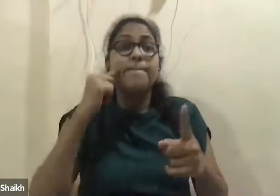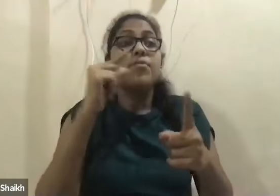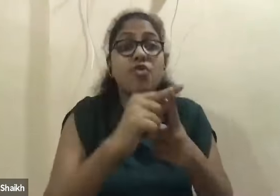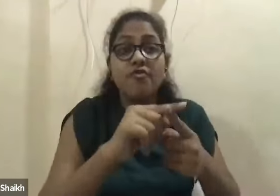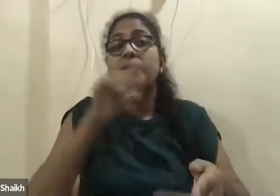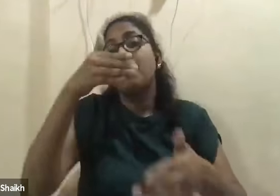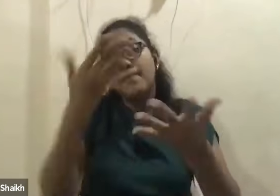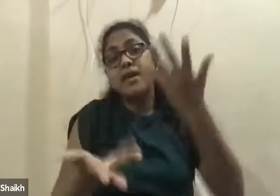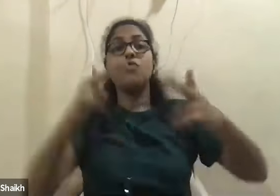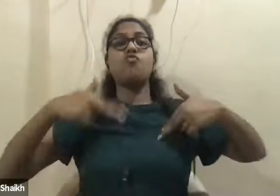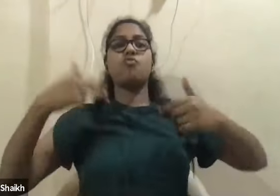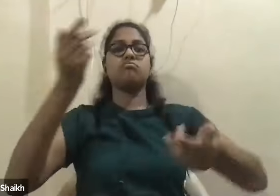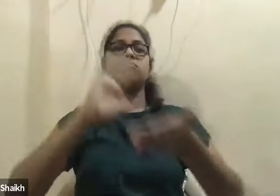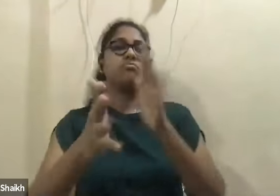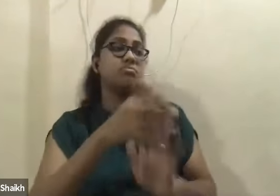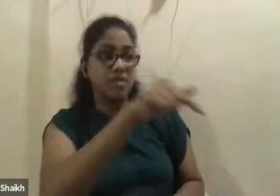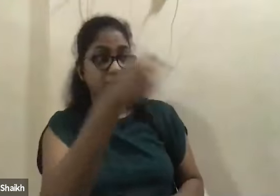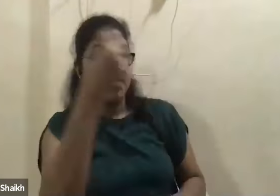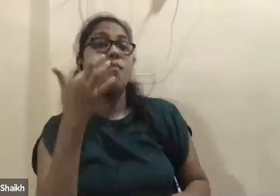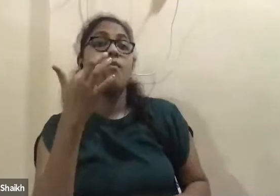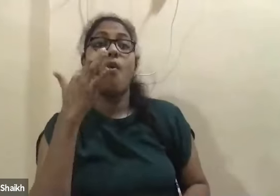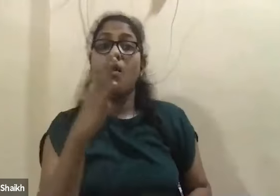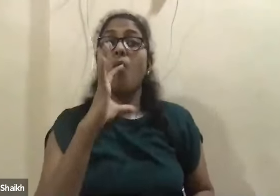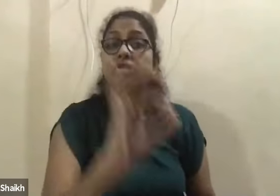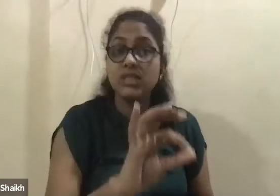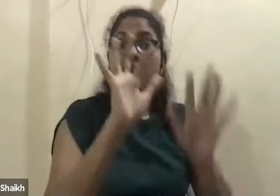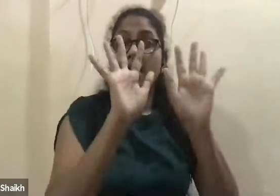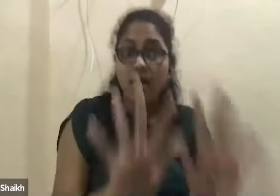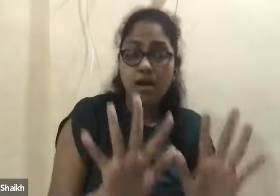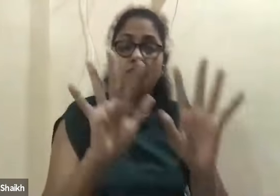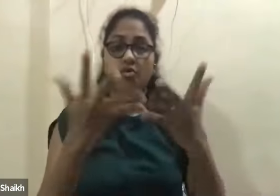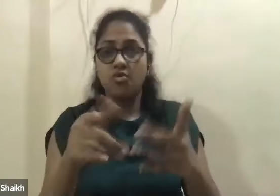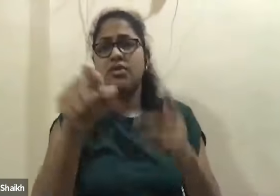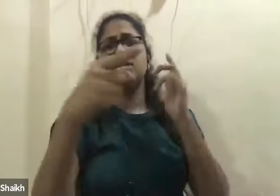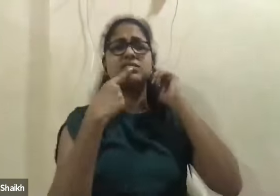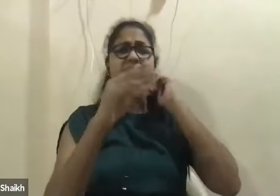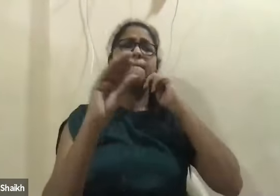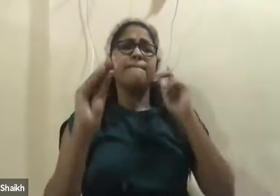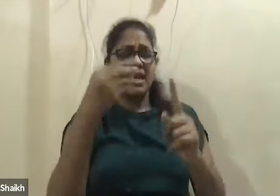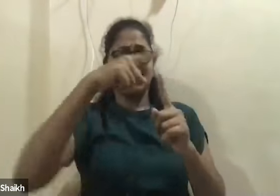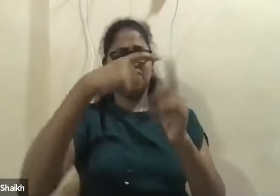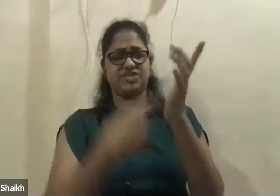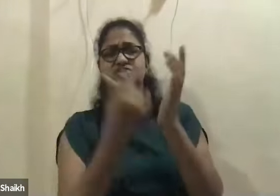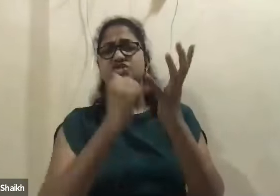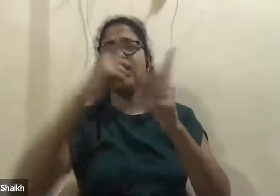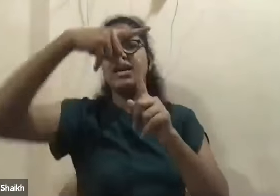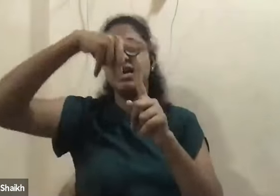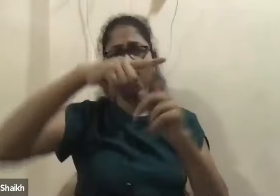court. So it's better to put it in the trust document itself, so that even if tomorrow they go to sell the